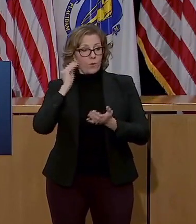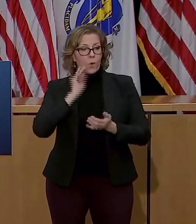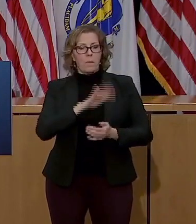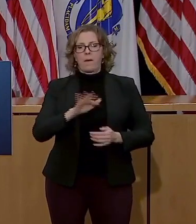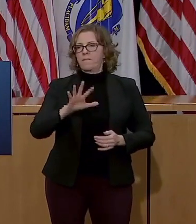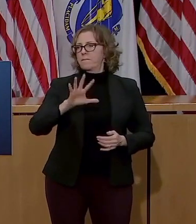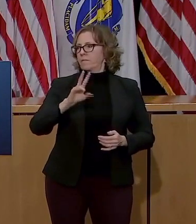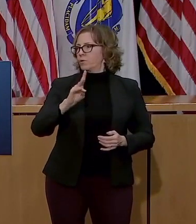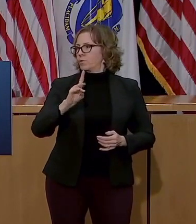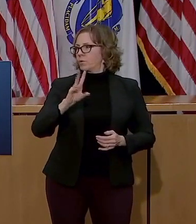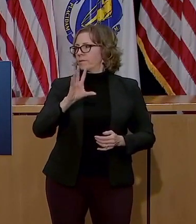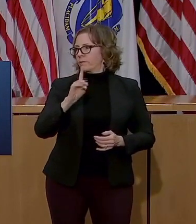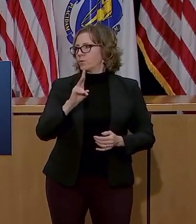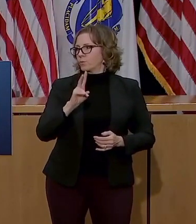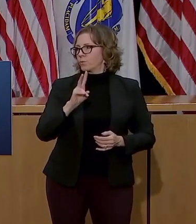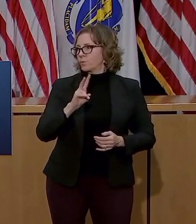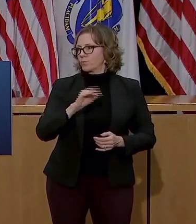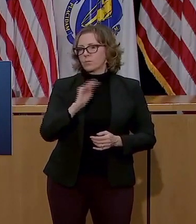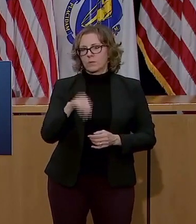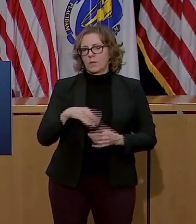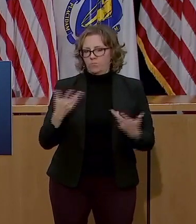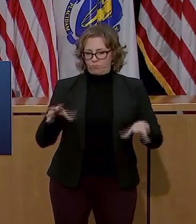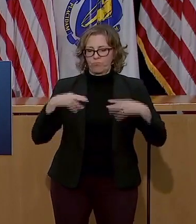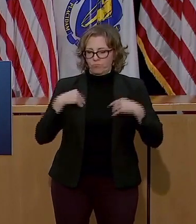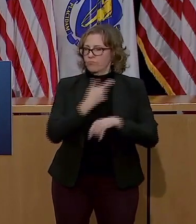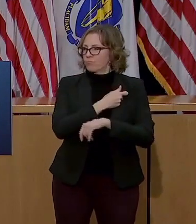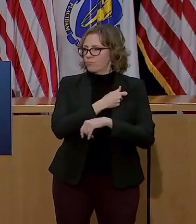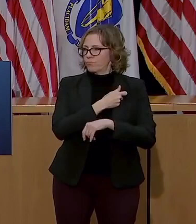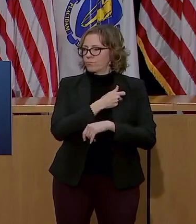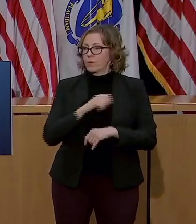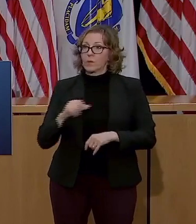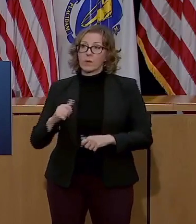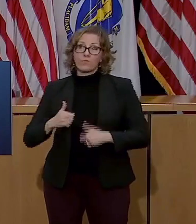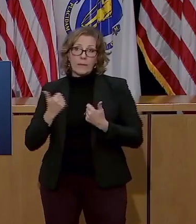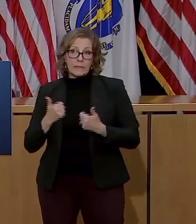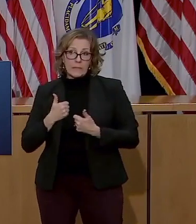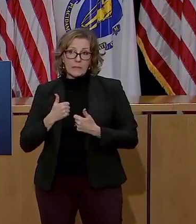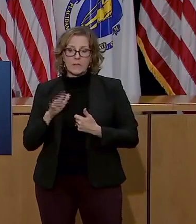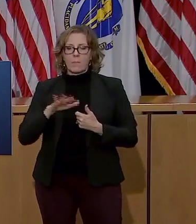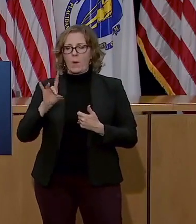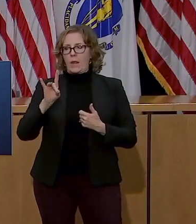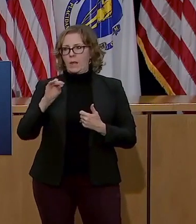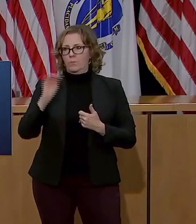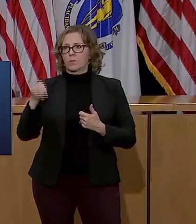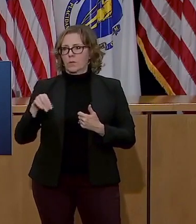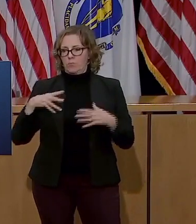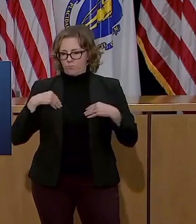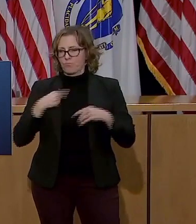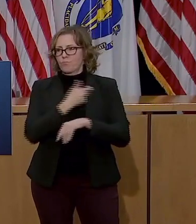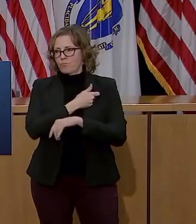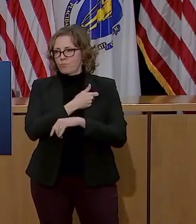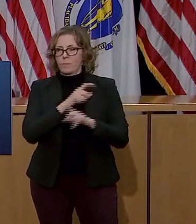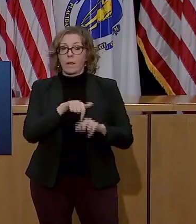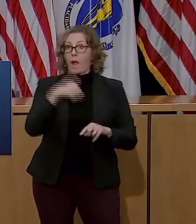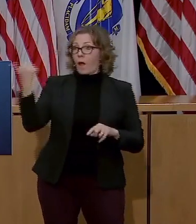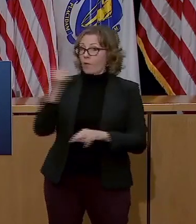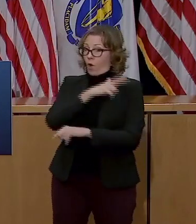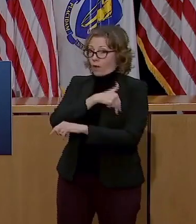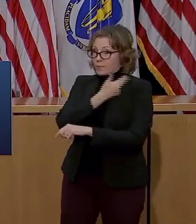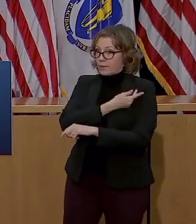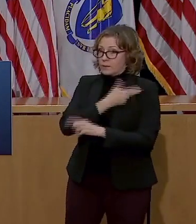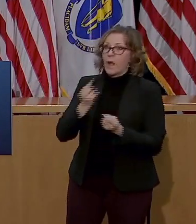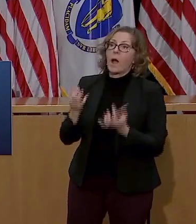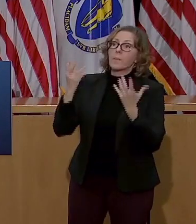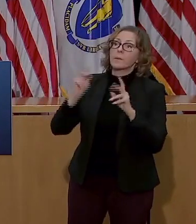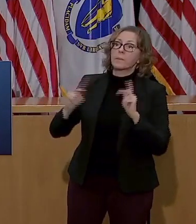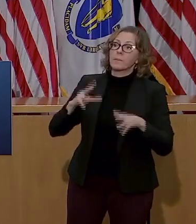of the residents. So we continue to work, and on the hospital side, I just don't have the hospital data in front of me in terms of the acceptance rate. But we